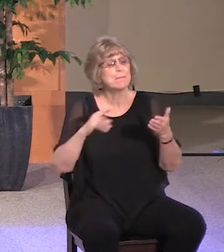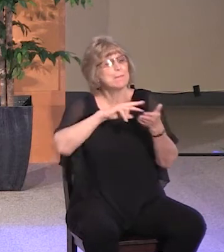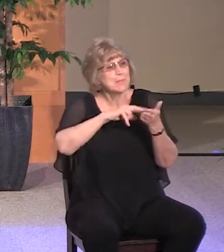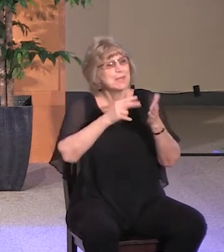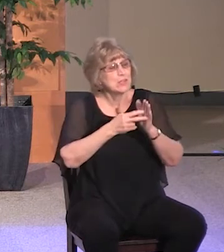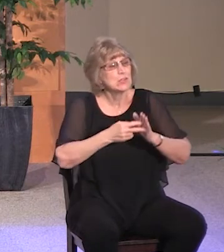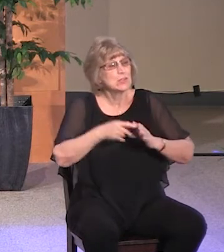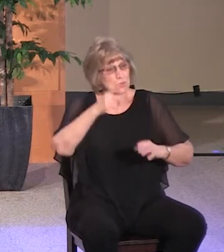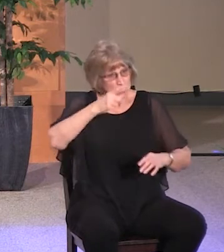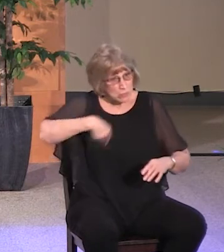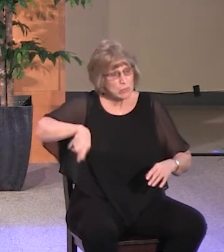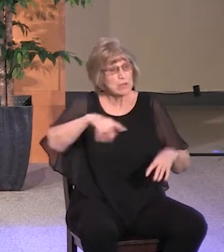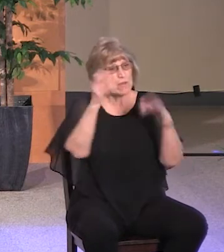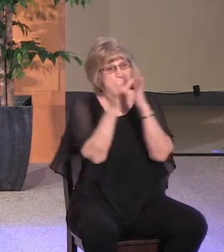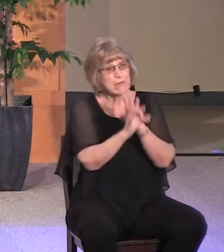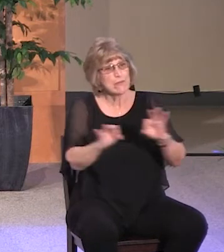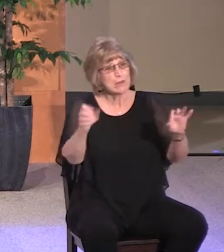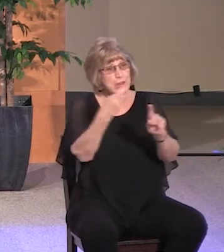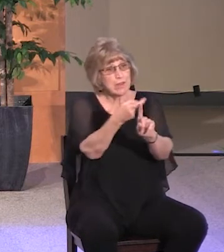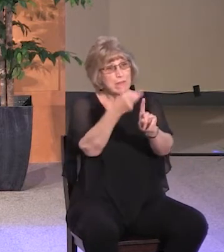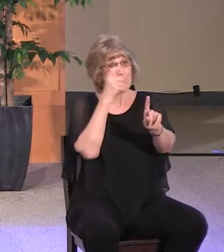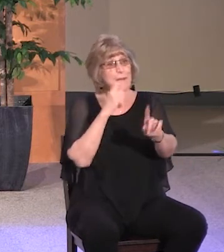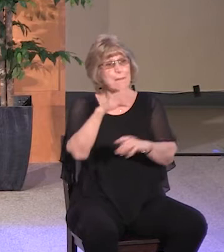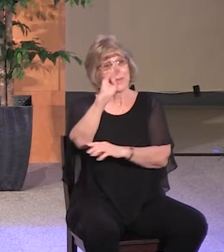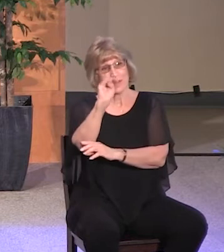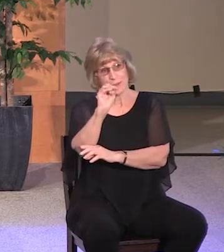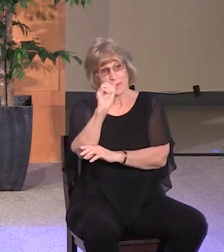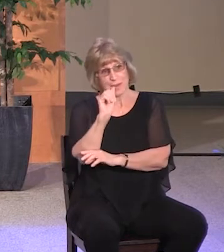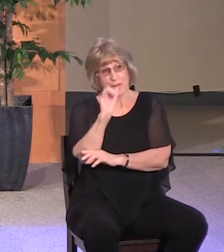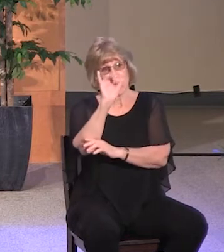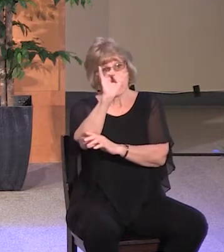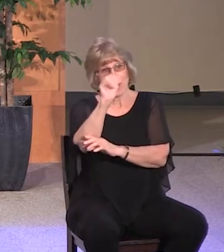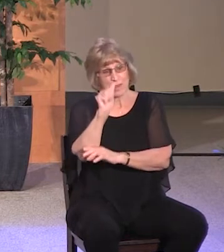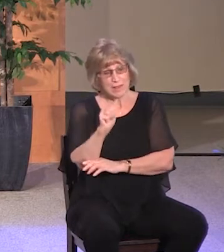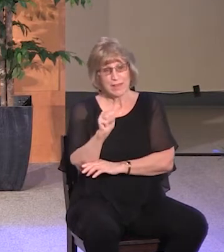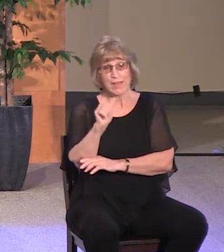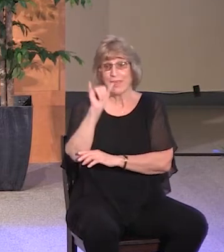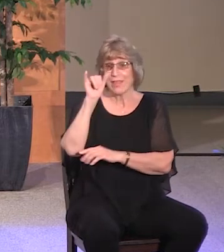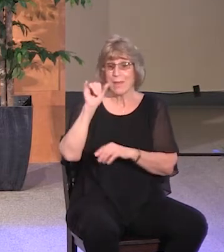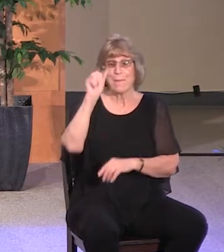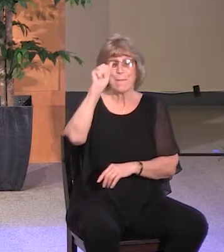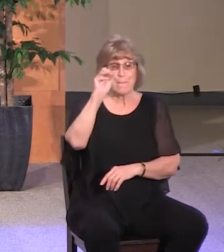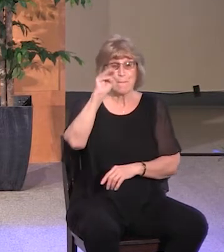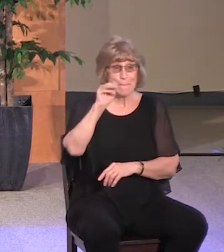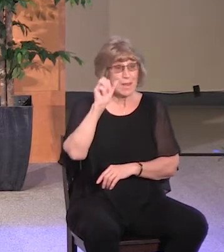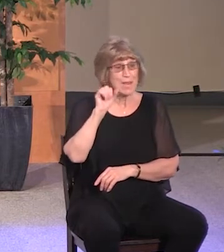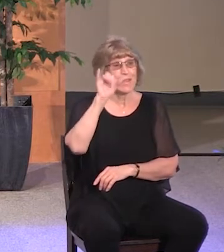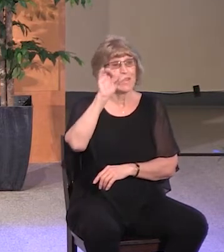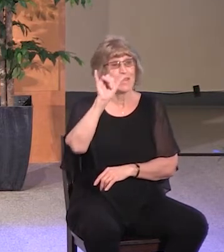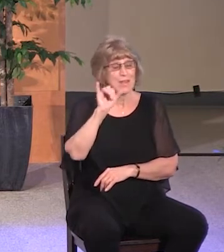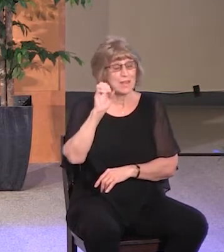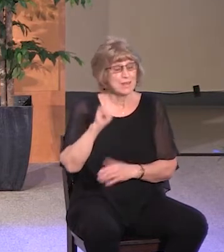Maya. Maya, M-A-Y-A, right? And Maya means illusion. So they came to believe